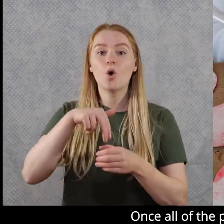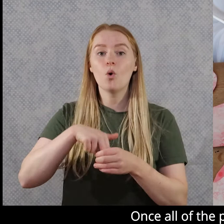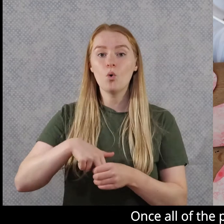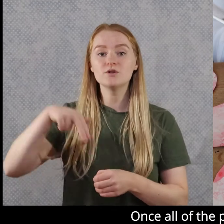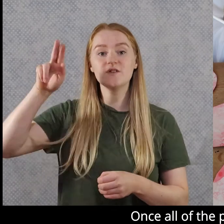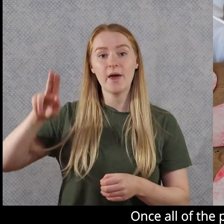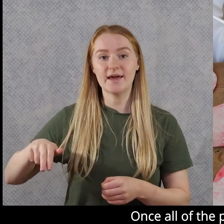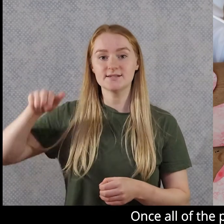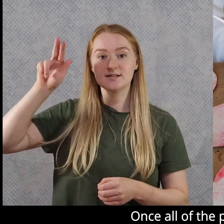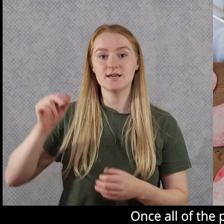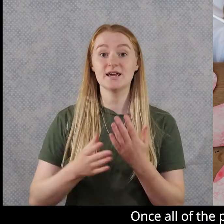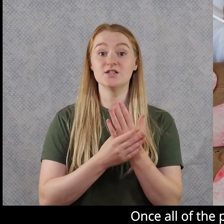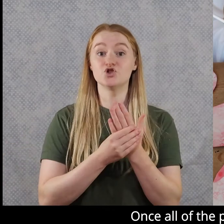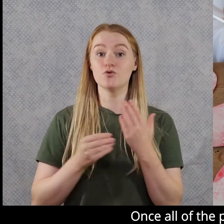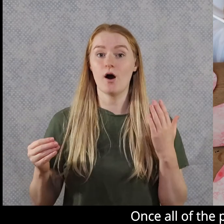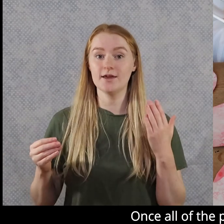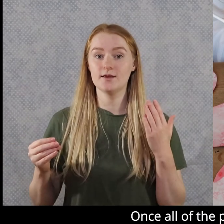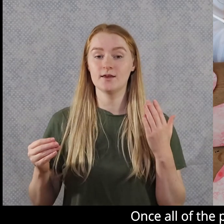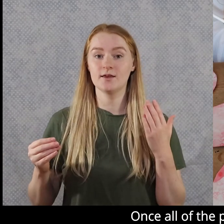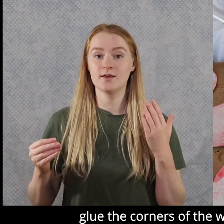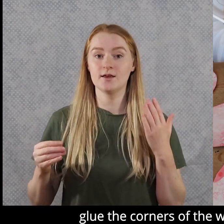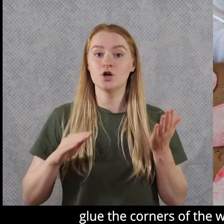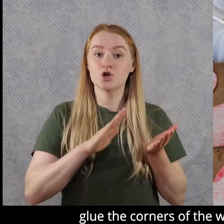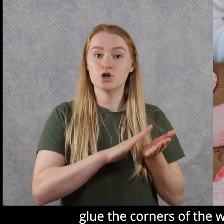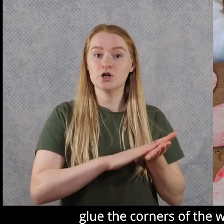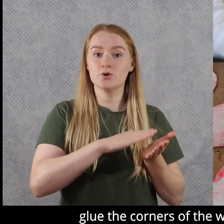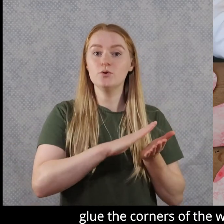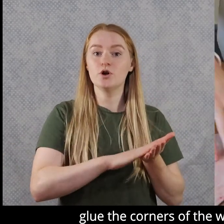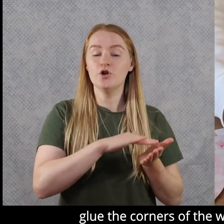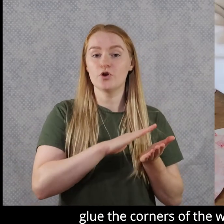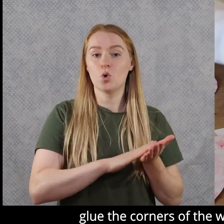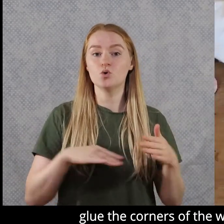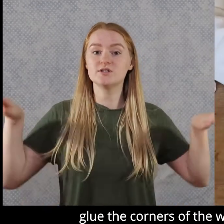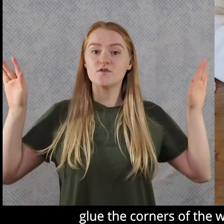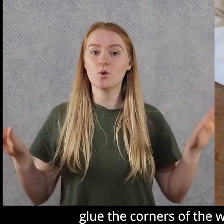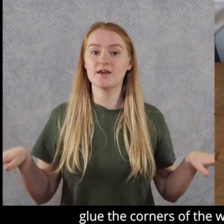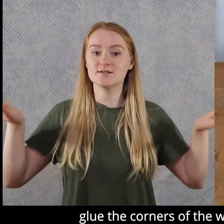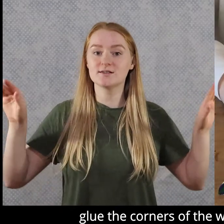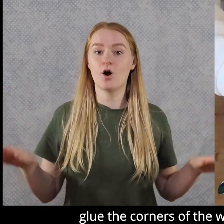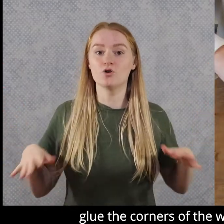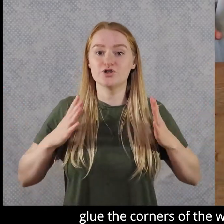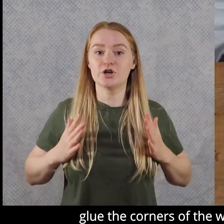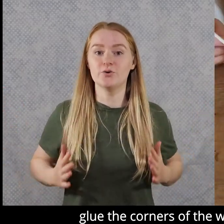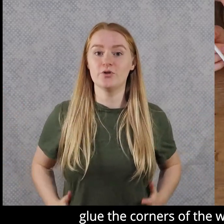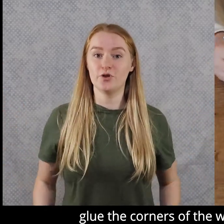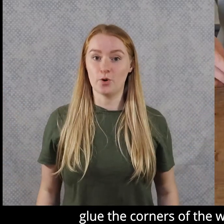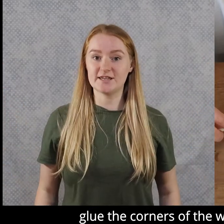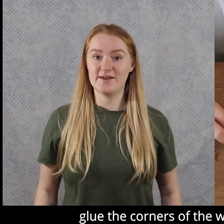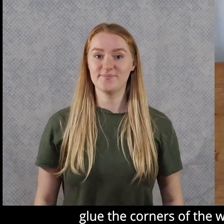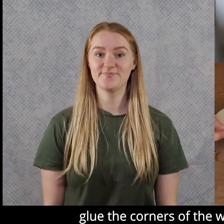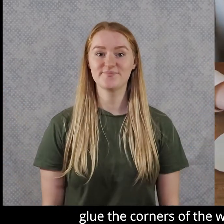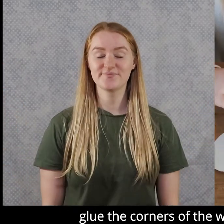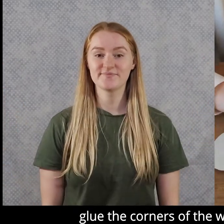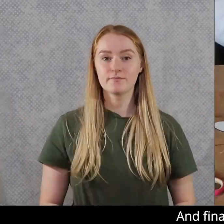Once all of the paint is dry, glue the corners of the wings onto the